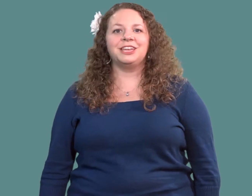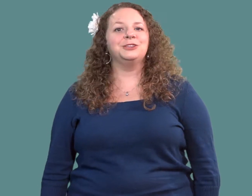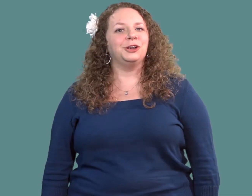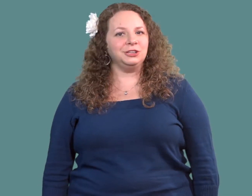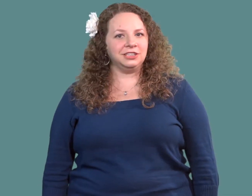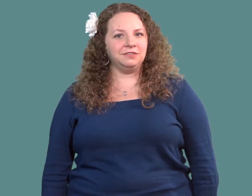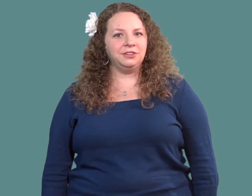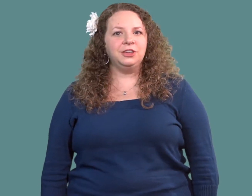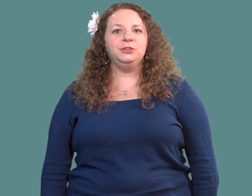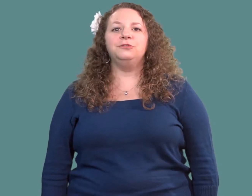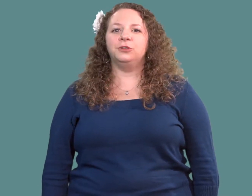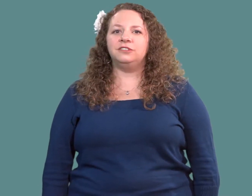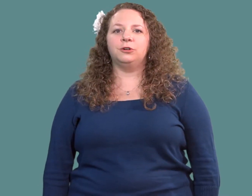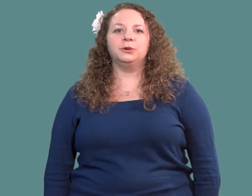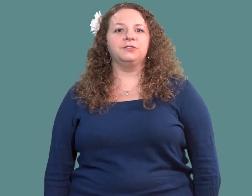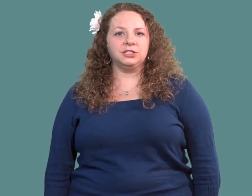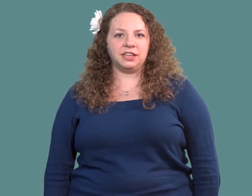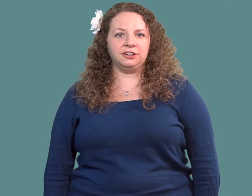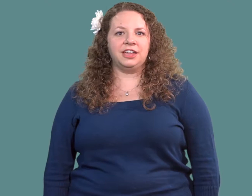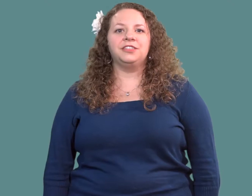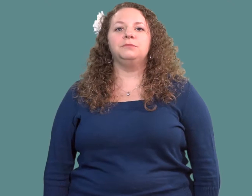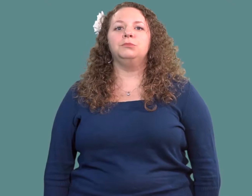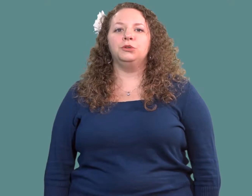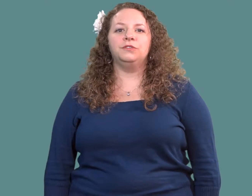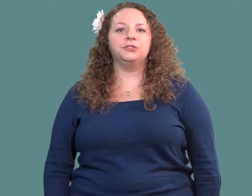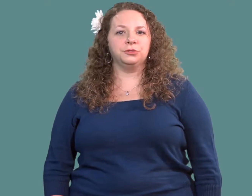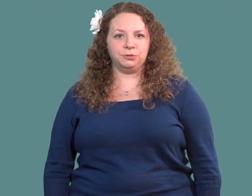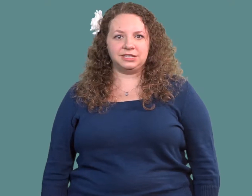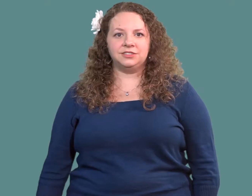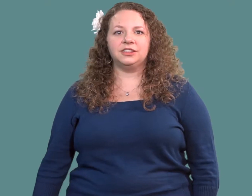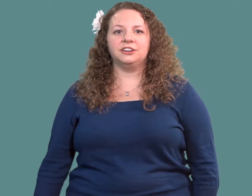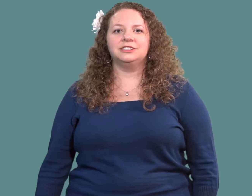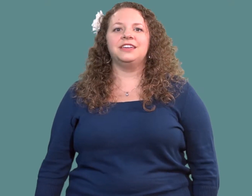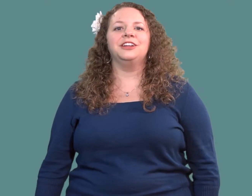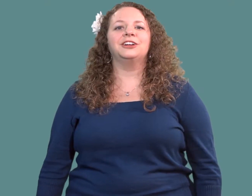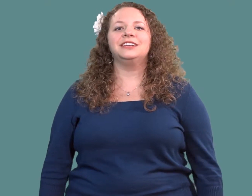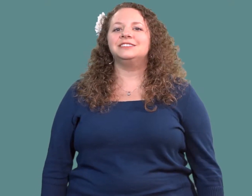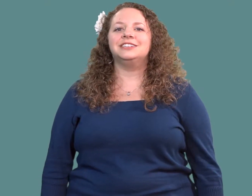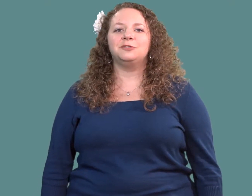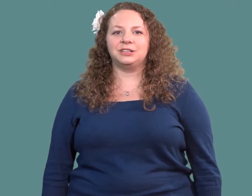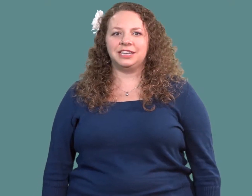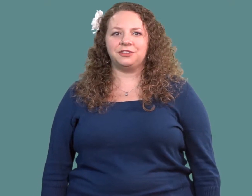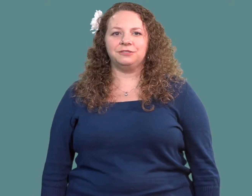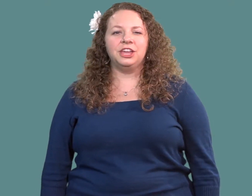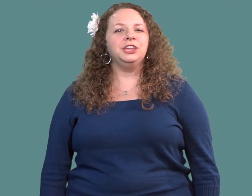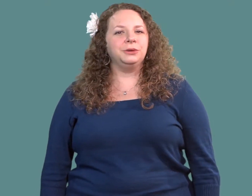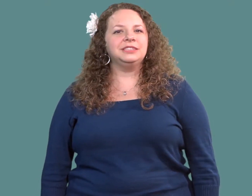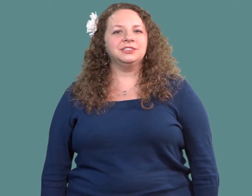In cursive, you fully form your first letter and then move through the rest of the letters and they are connected and run together. You can still